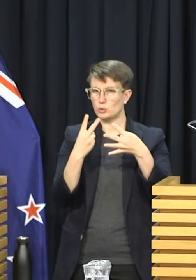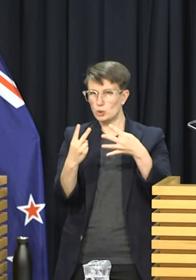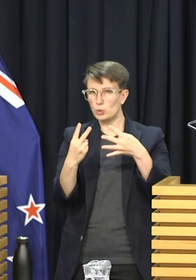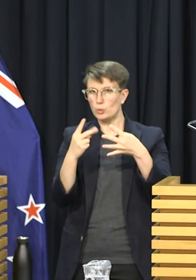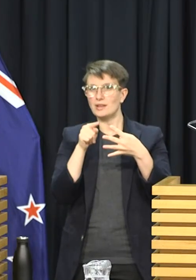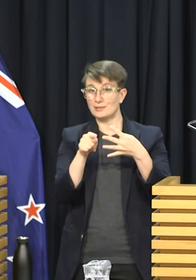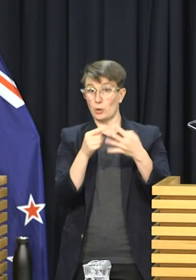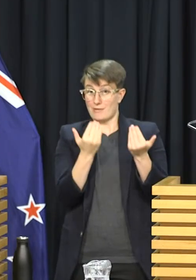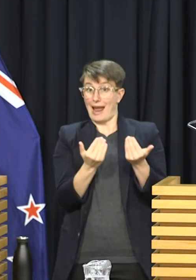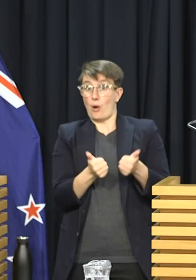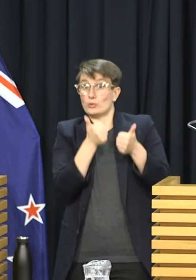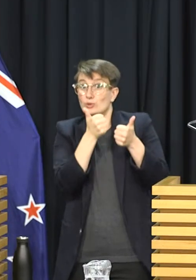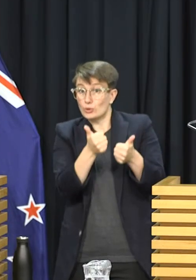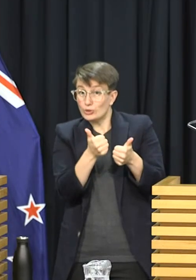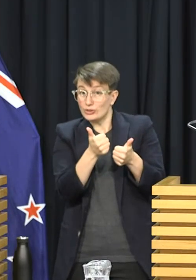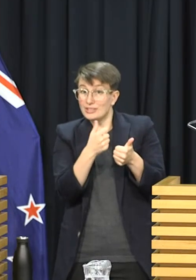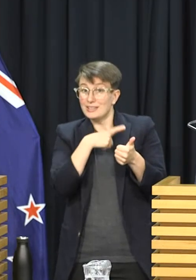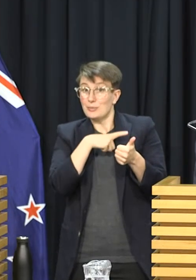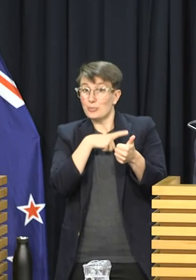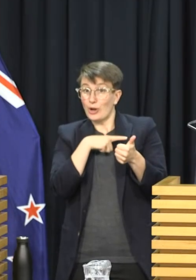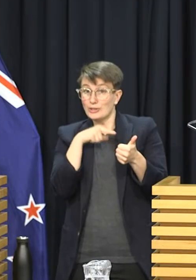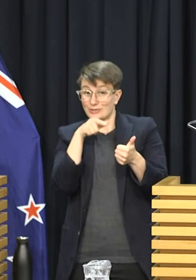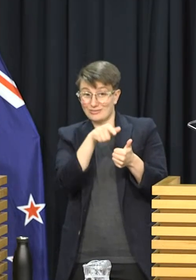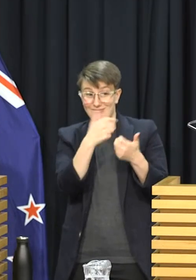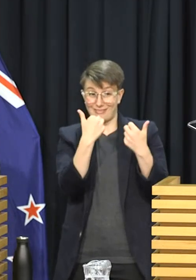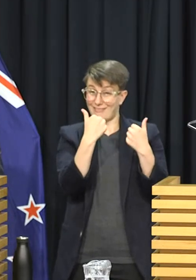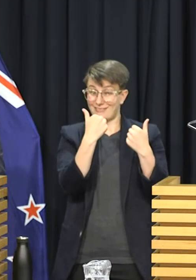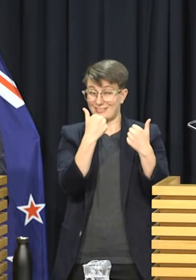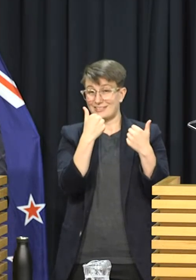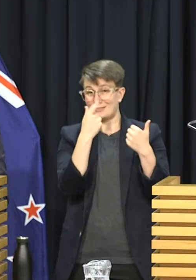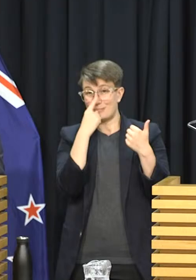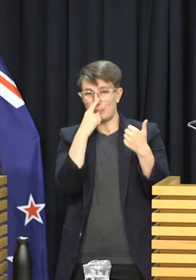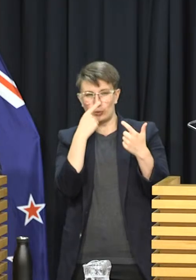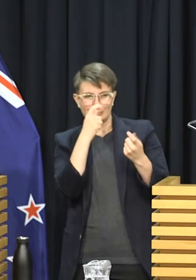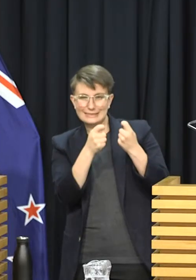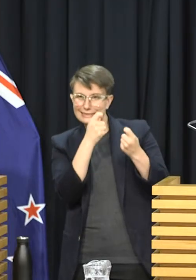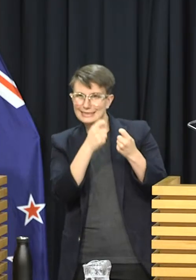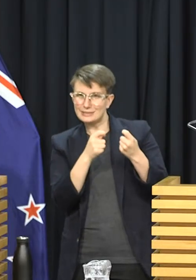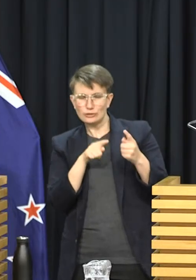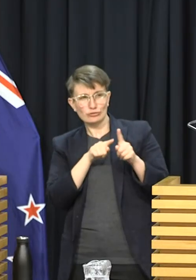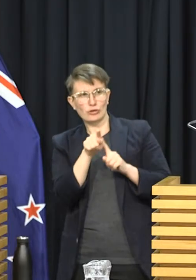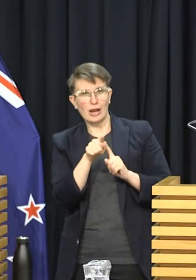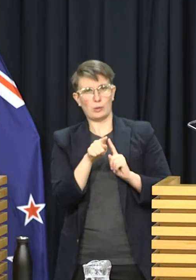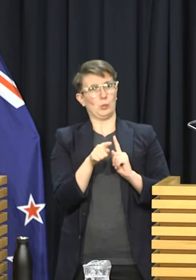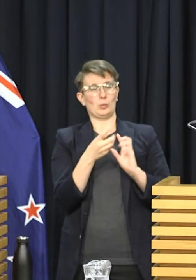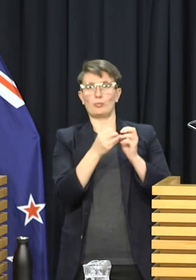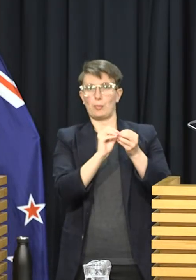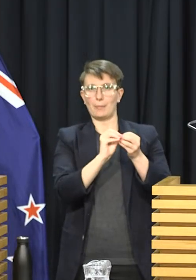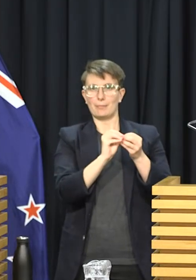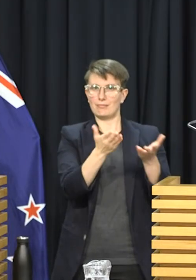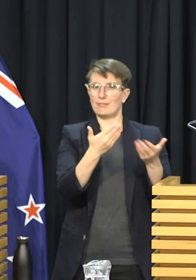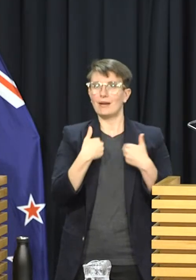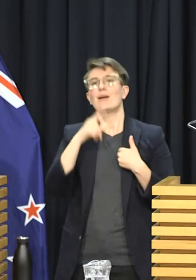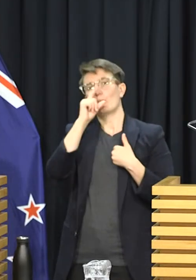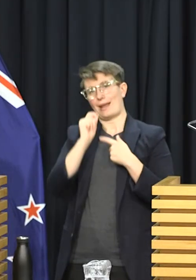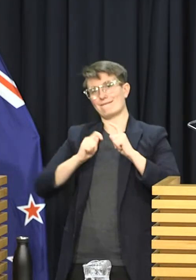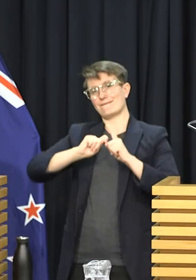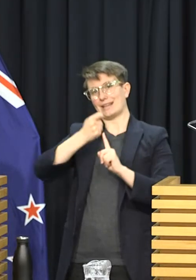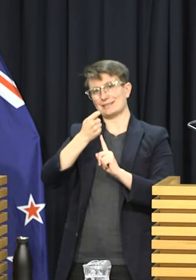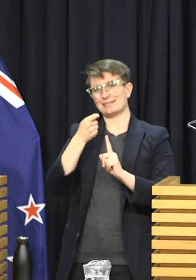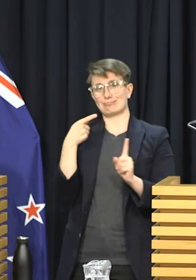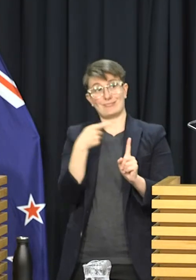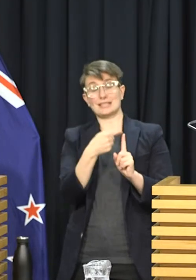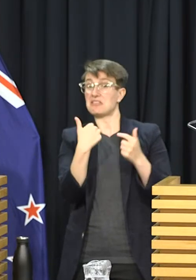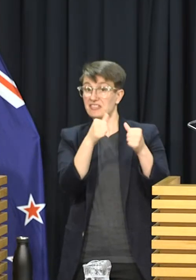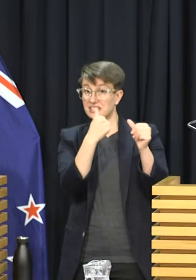very effective system. It's actually been too effective if it's giving you a time allocation that's too quick, so you don't actually have time to get there. So those are the sorts